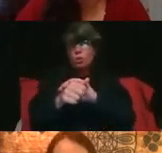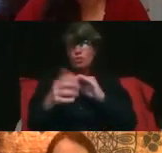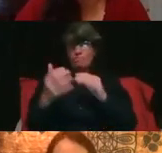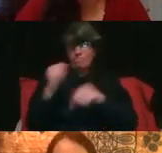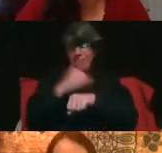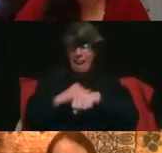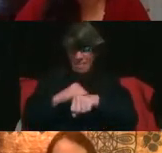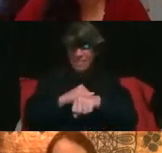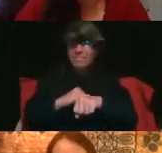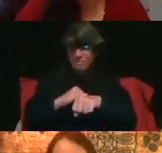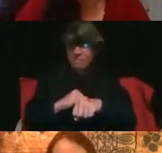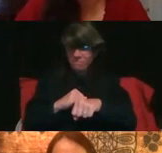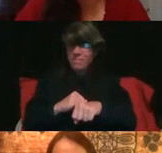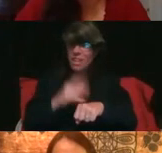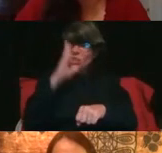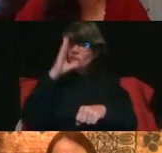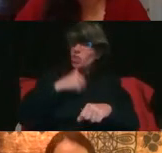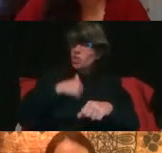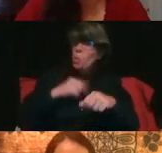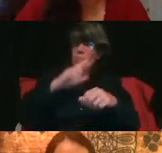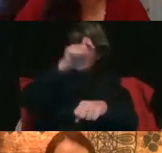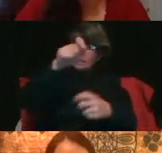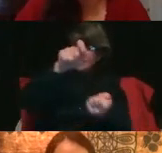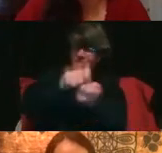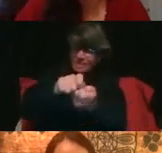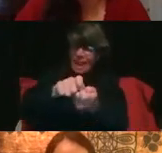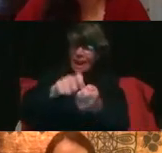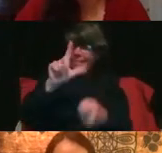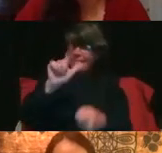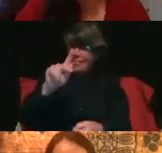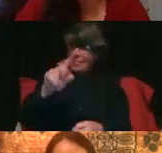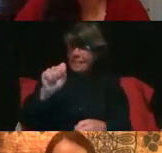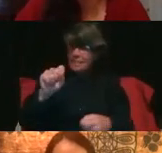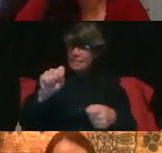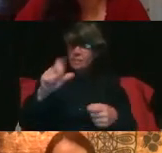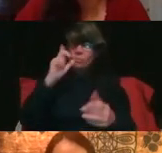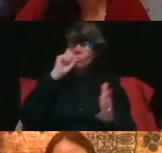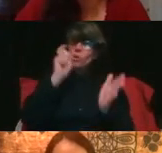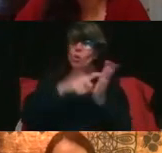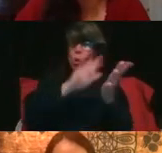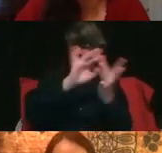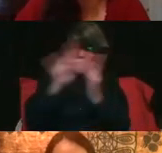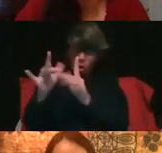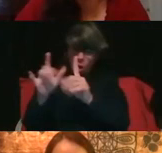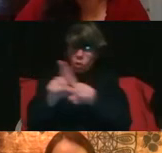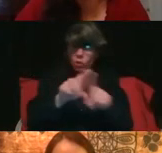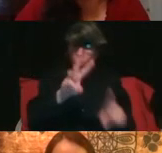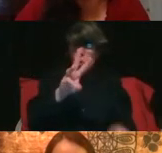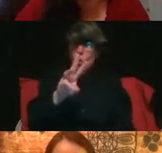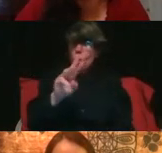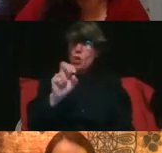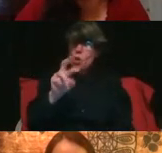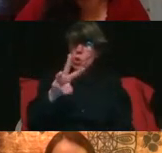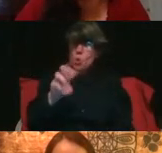We're going to post those exact links too, as well in our newsletter with this